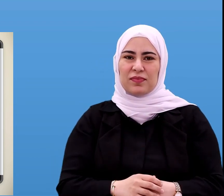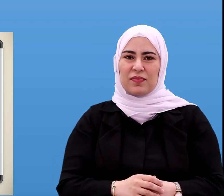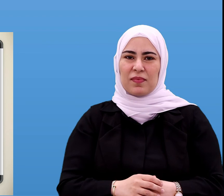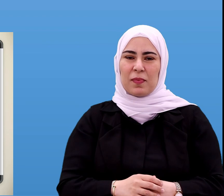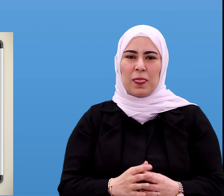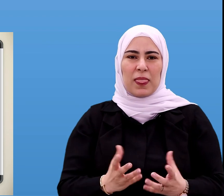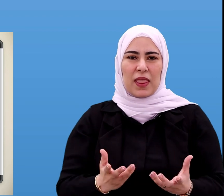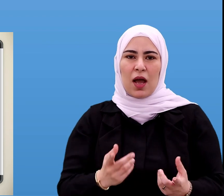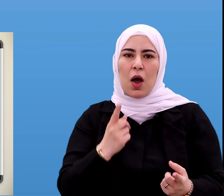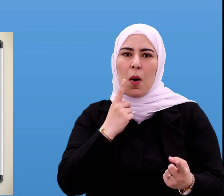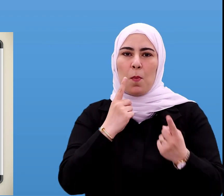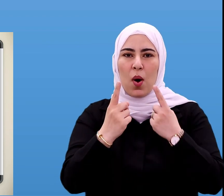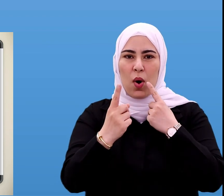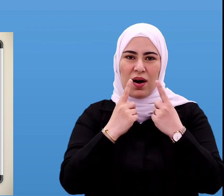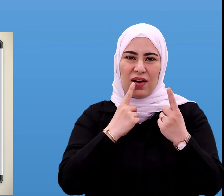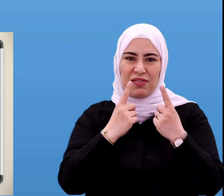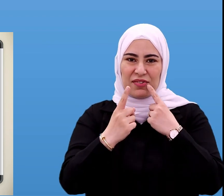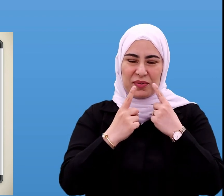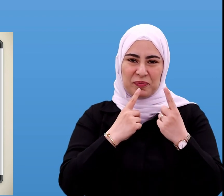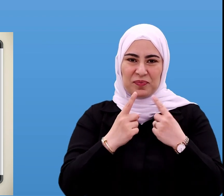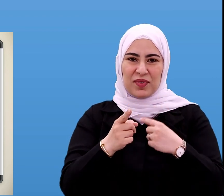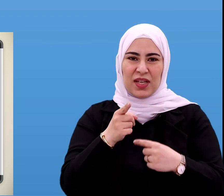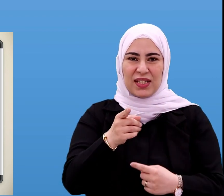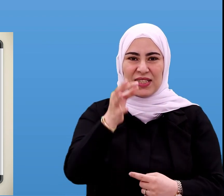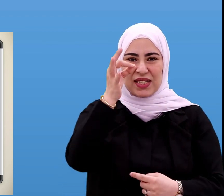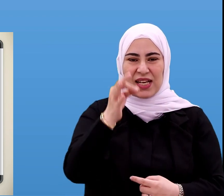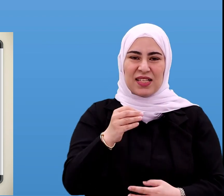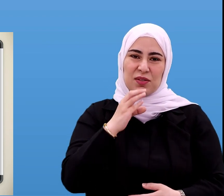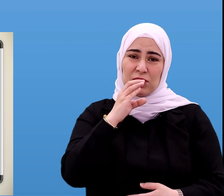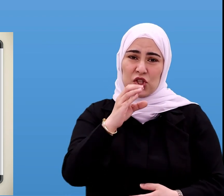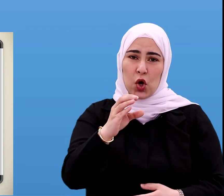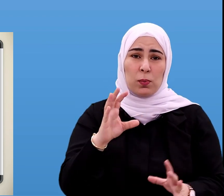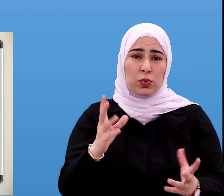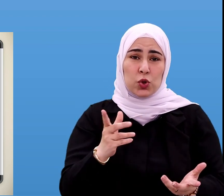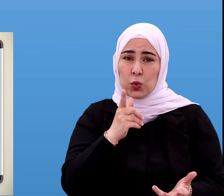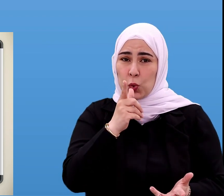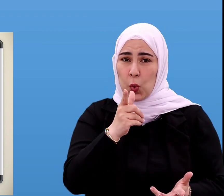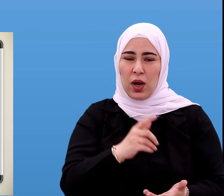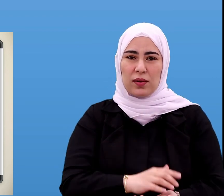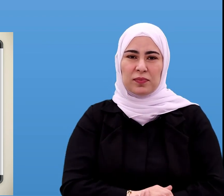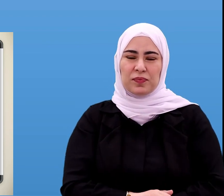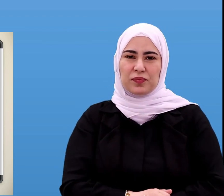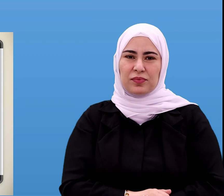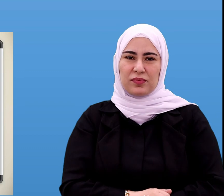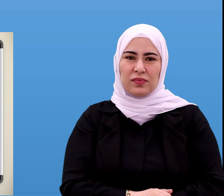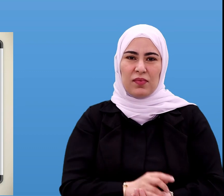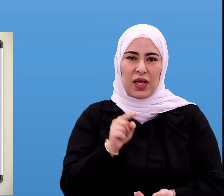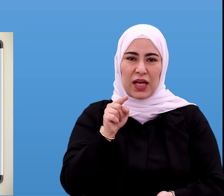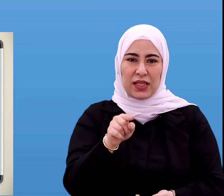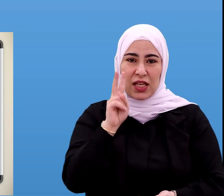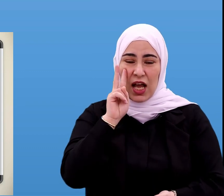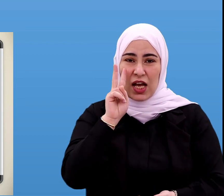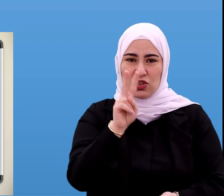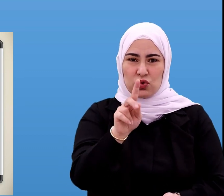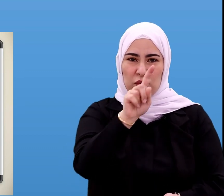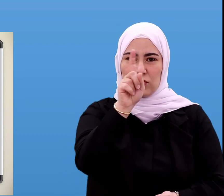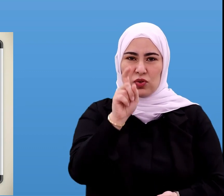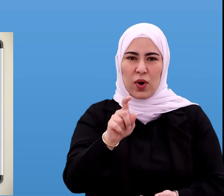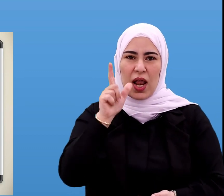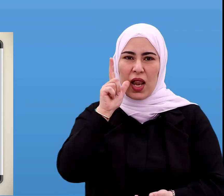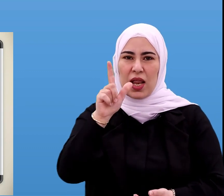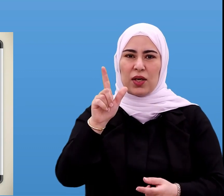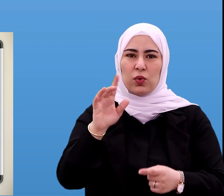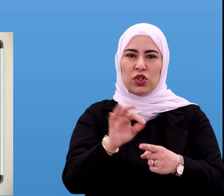are basically situations that needs your response. When you face a language function question,